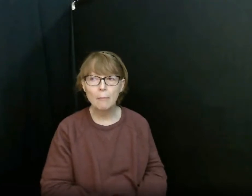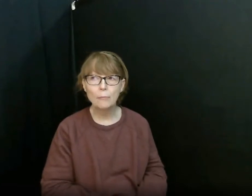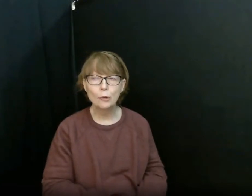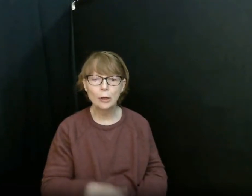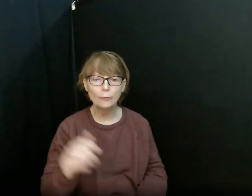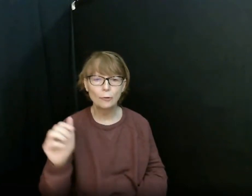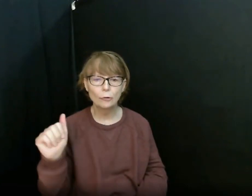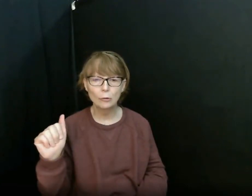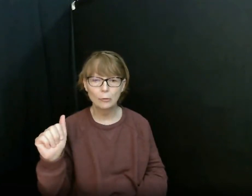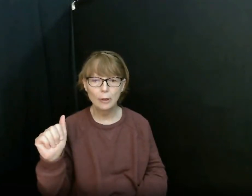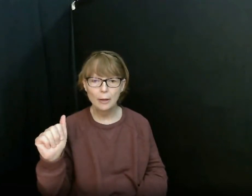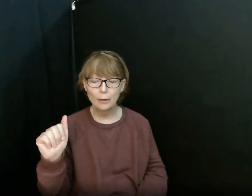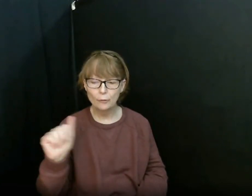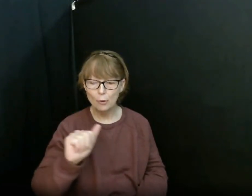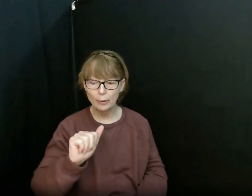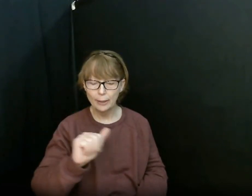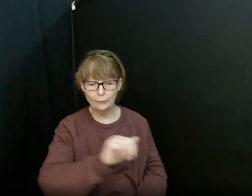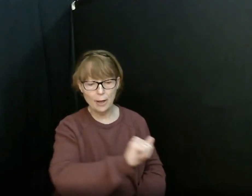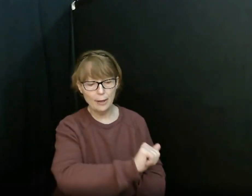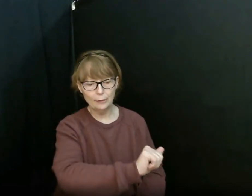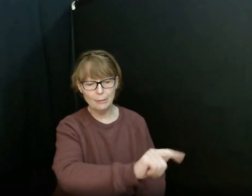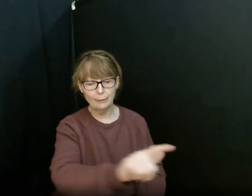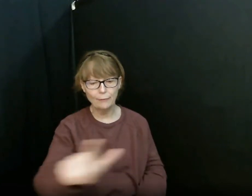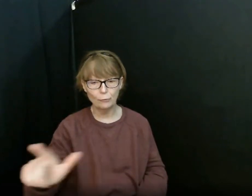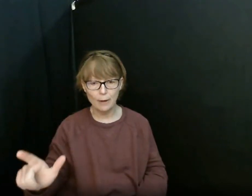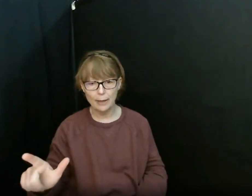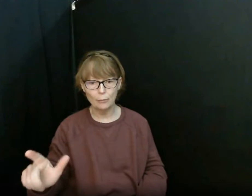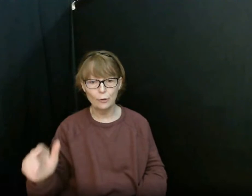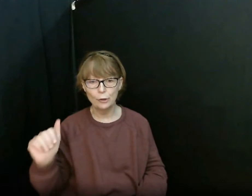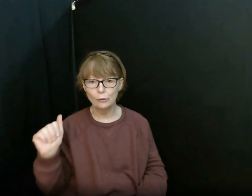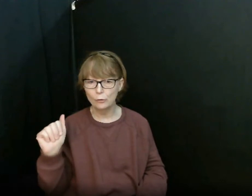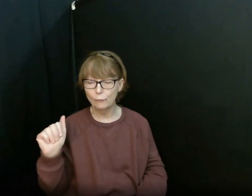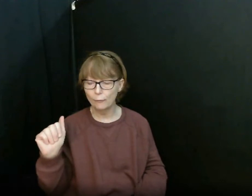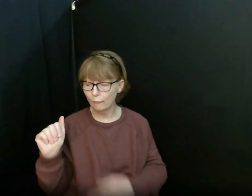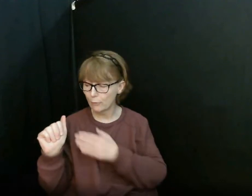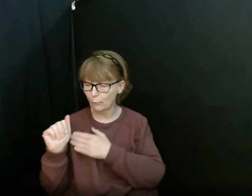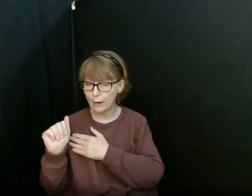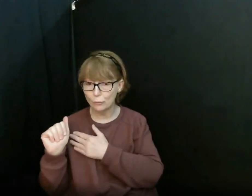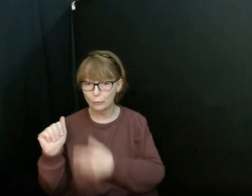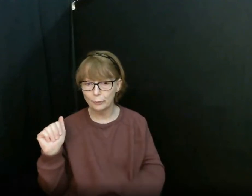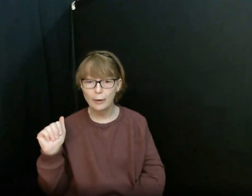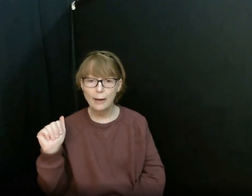You can also do, so it's coming left to right, or you can do from the right shoulder